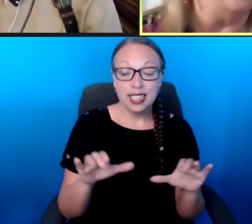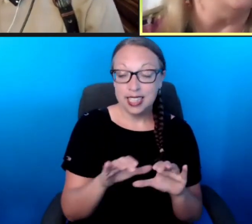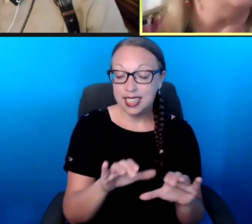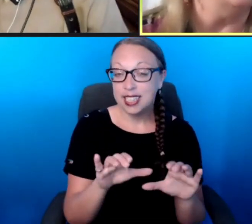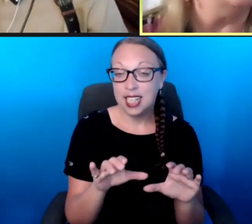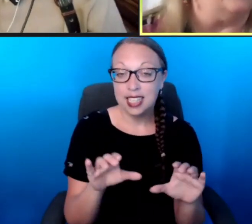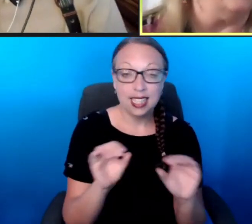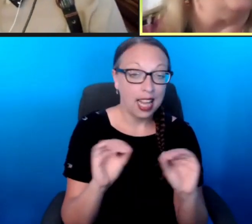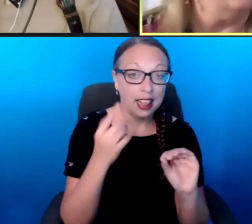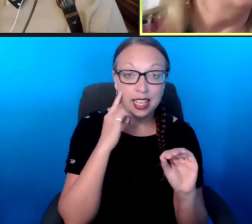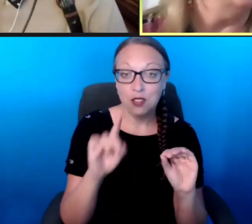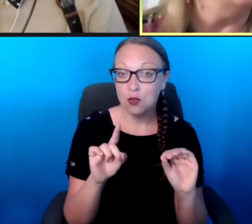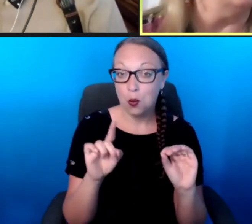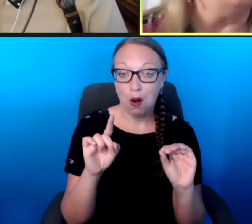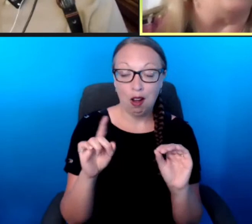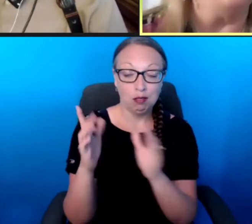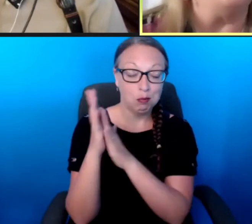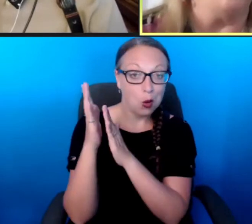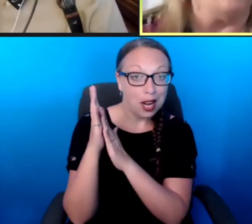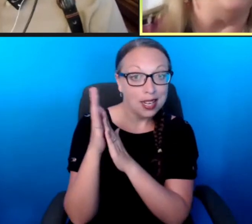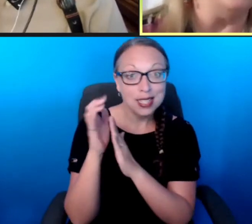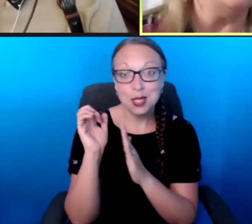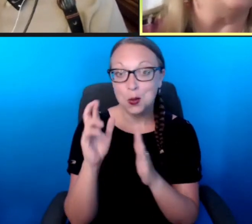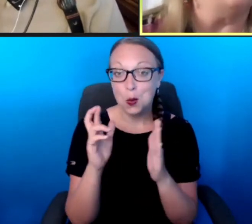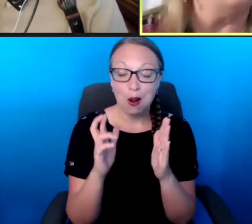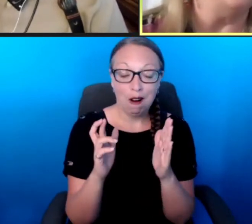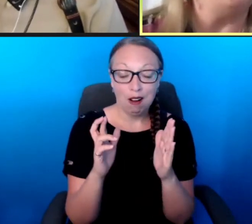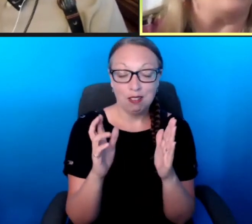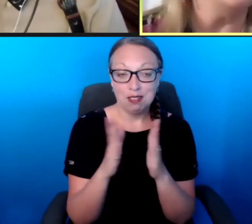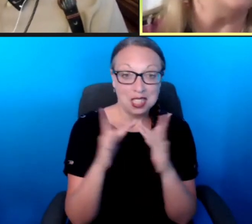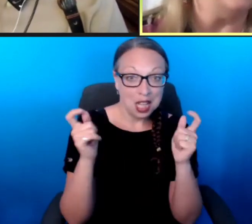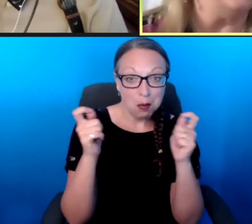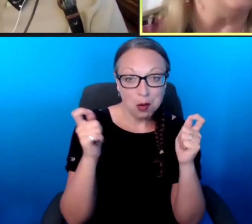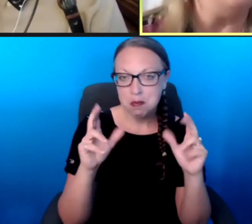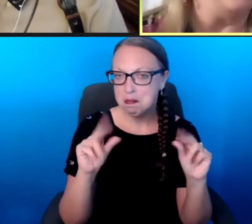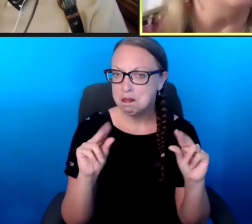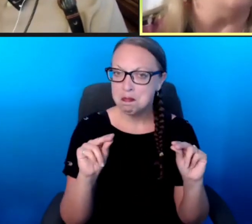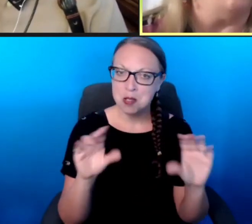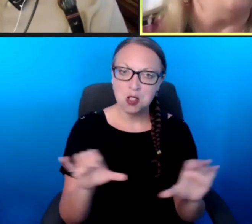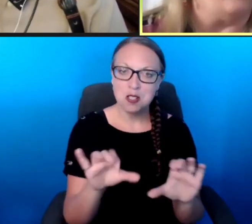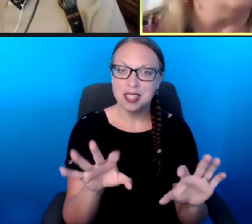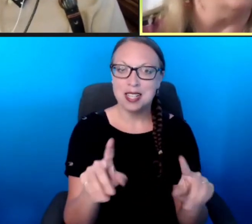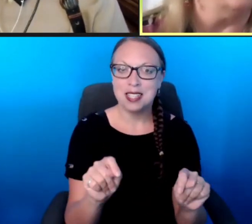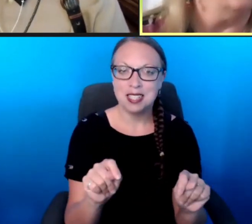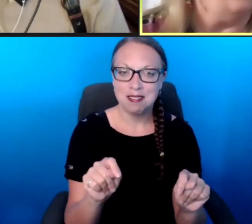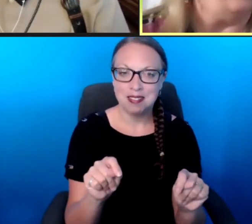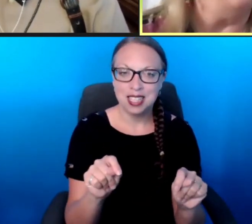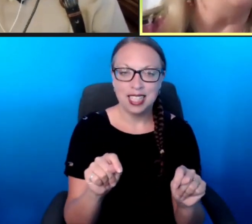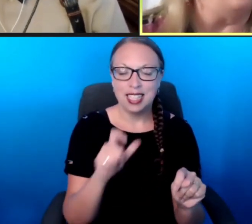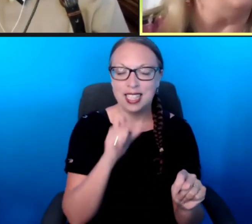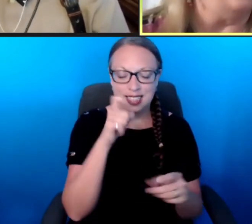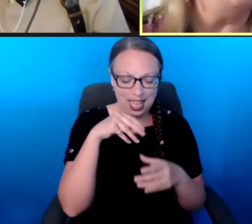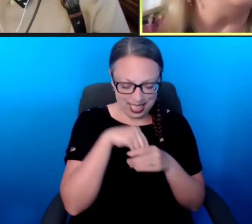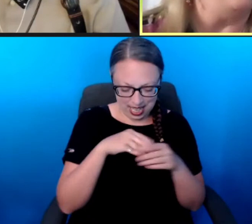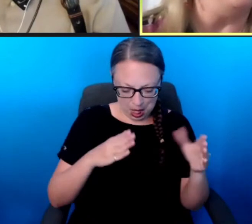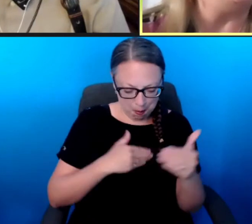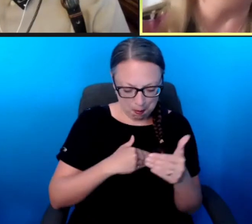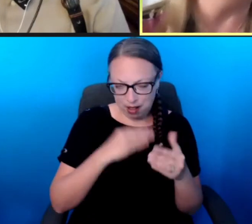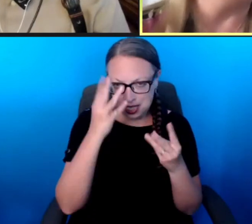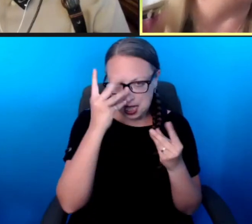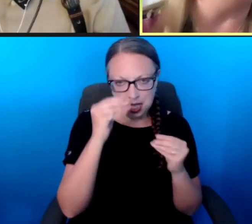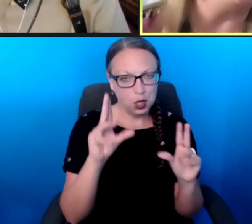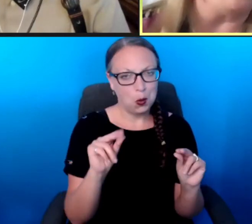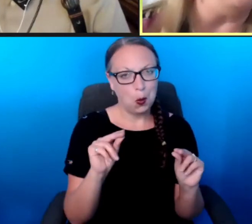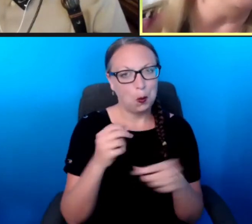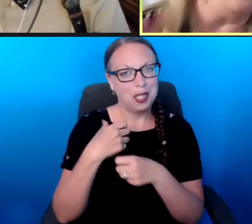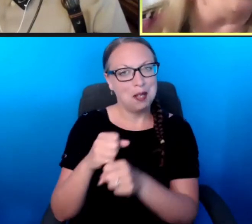for praise. He just does it. He doesn't follow the norm. Instead of in the box thinking, he makes his own boxes. I think my life made him